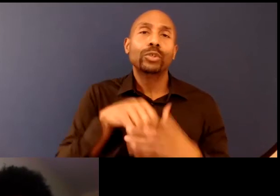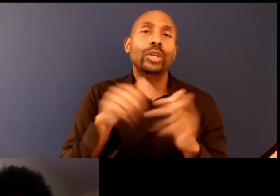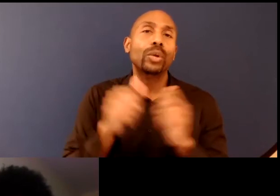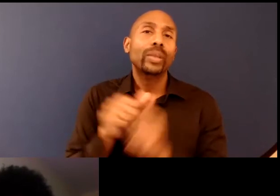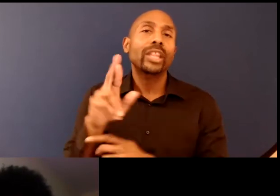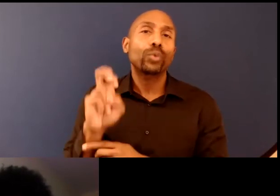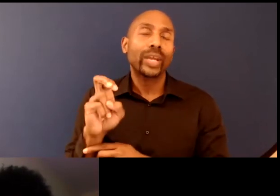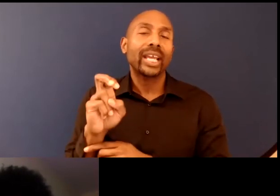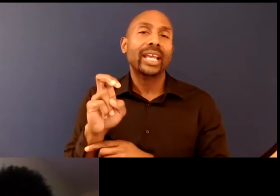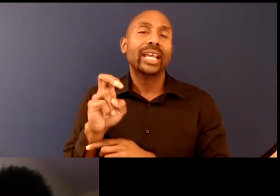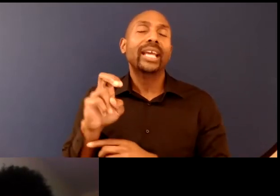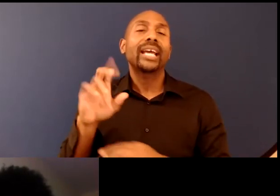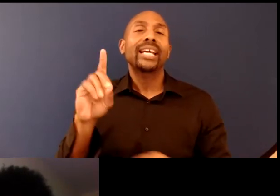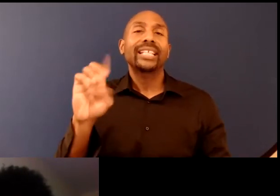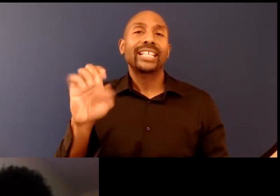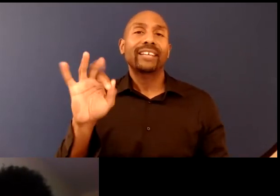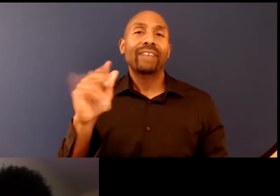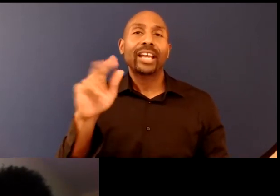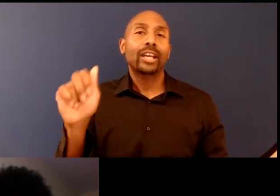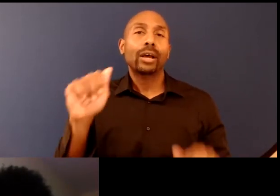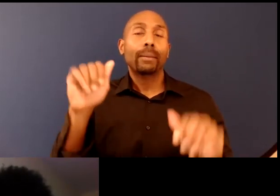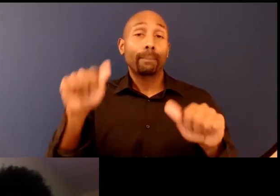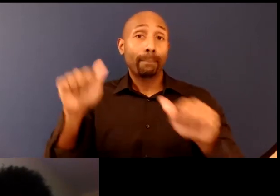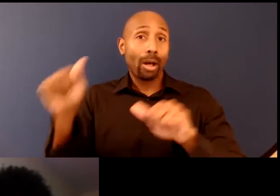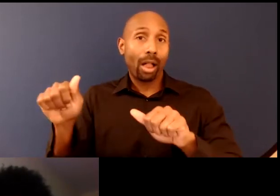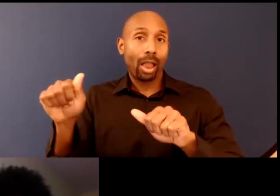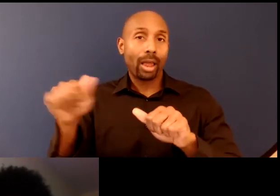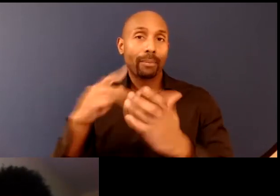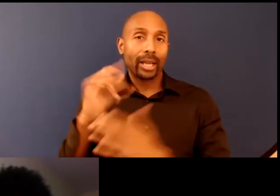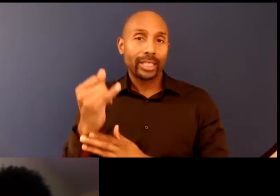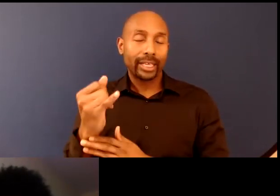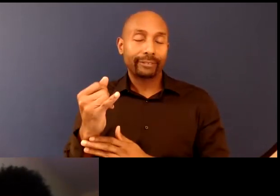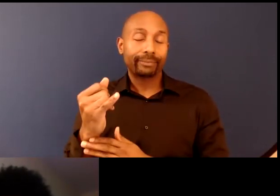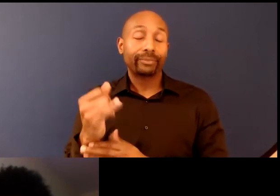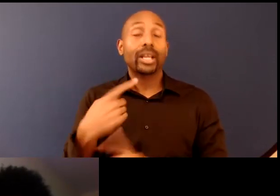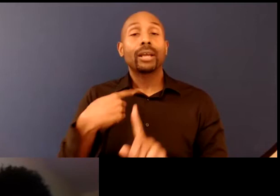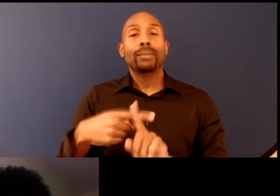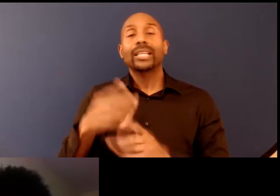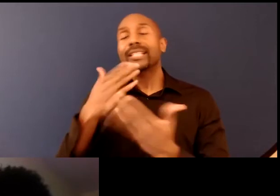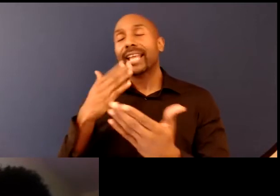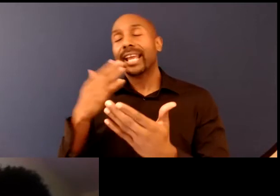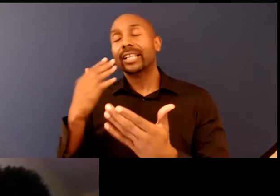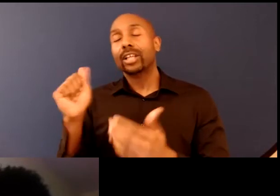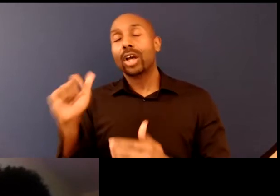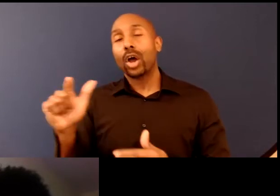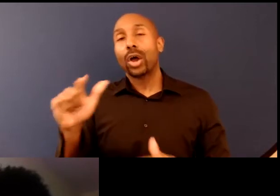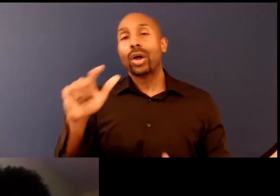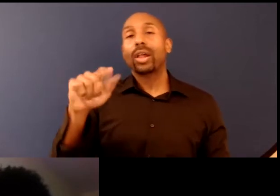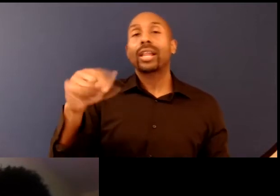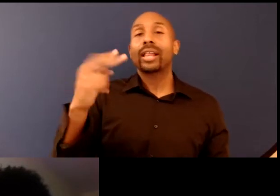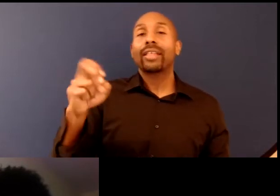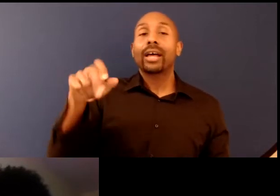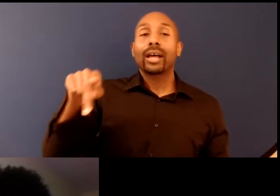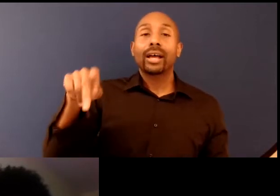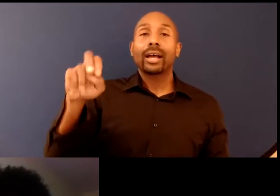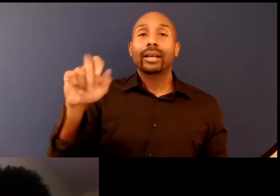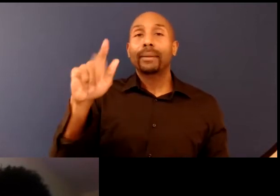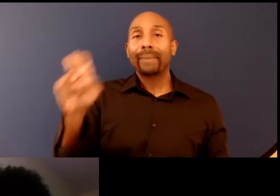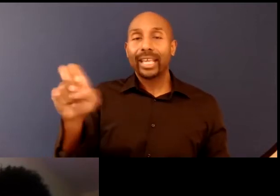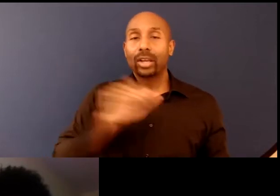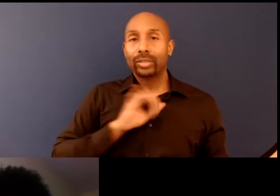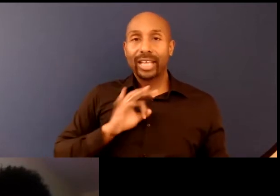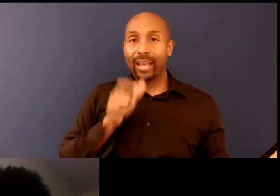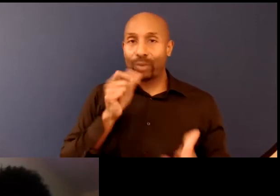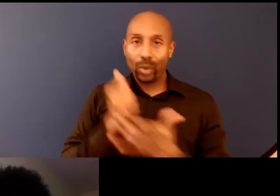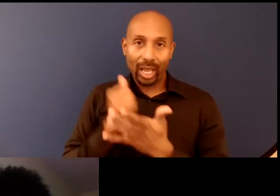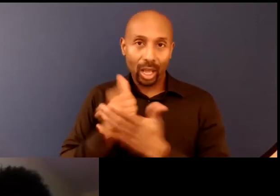today. And of course, thanks to all of the Peale staff who helped make the exhibit happen and today's workshop happen. We're delighted to have this as part of